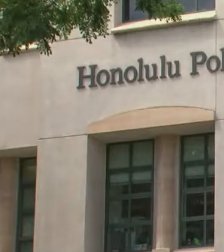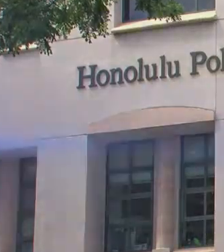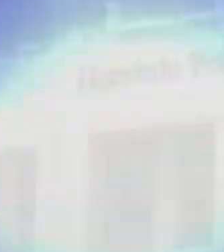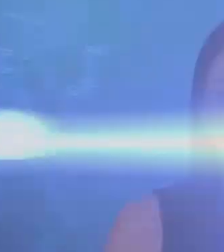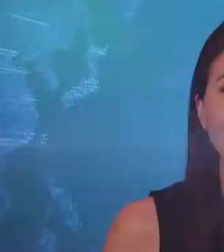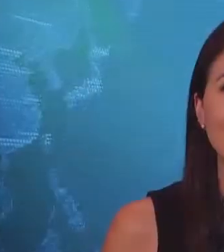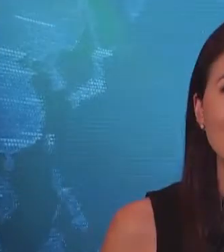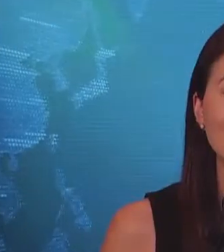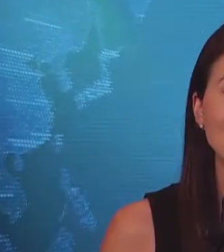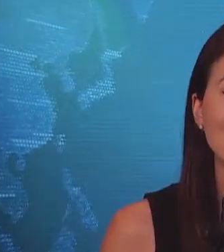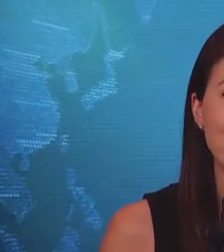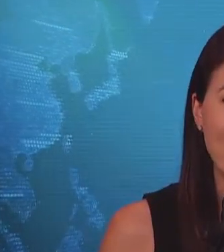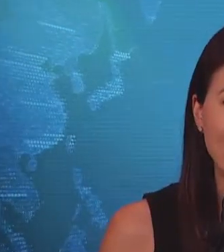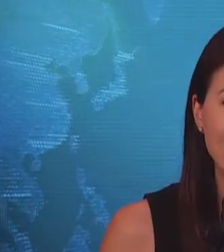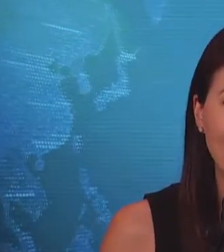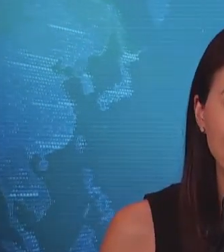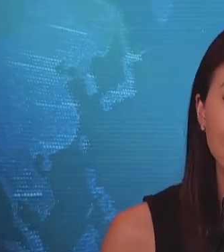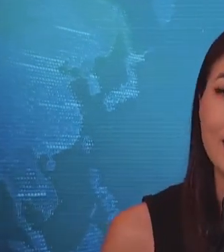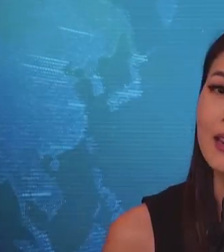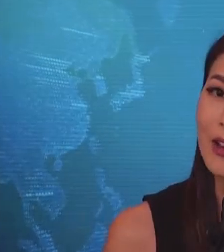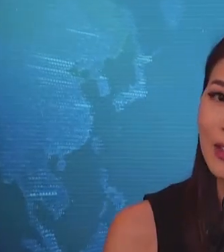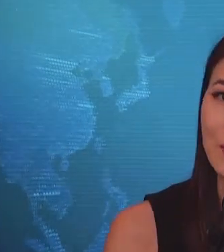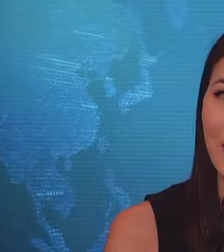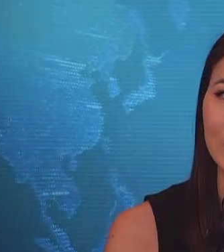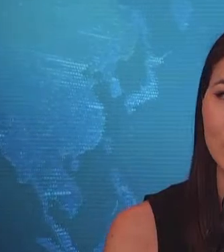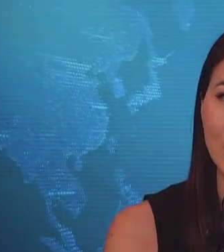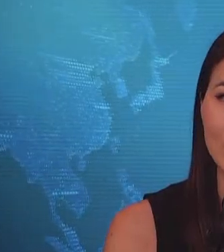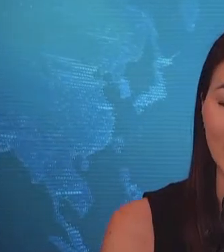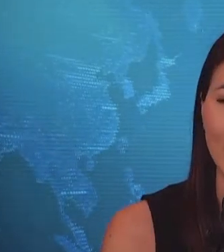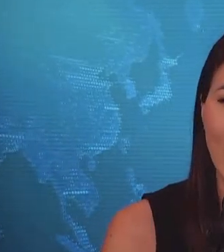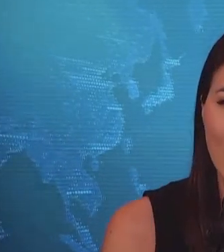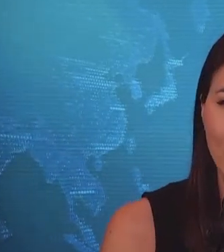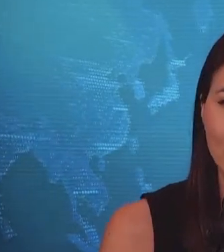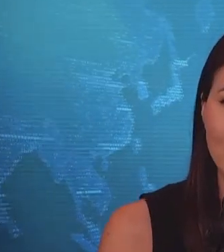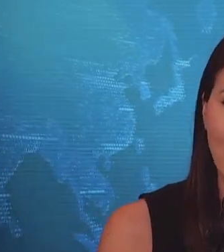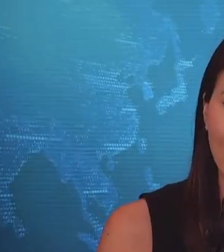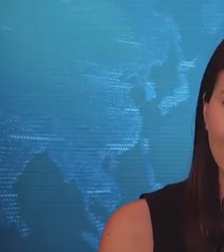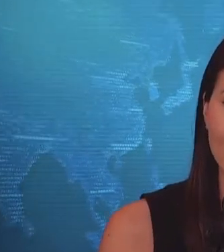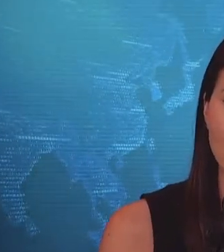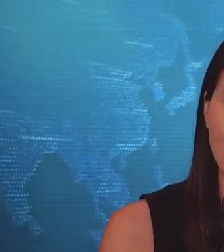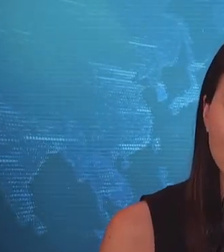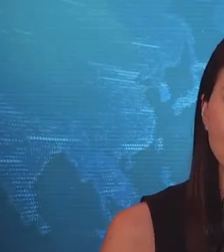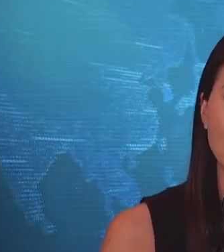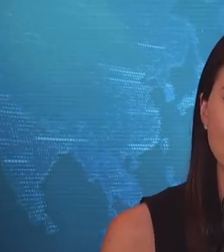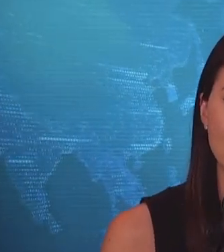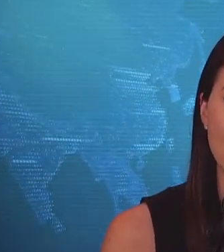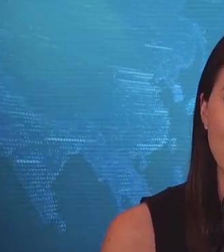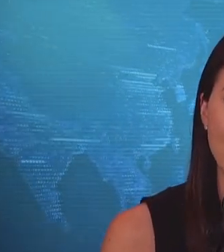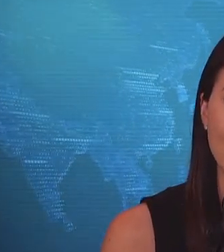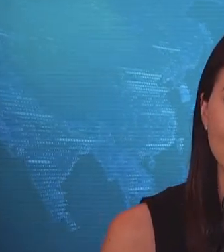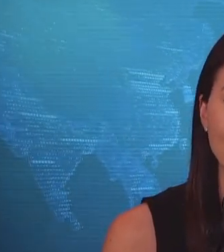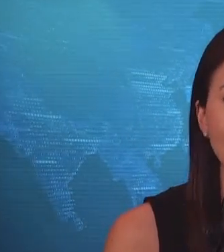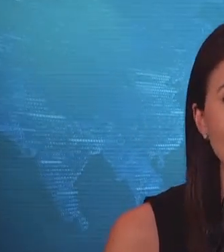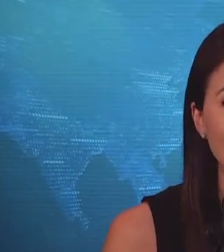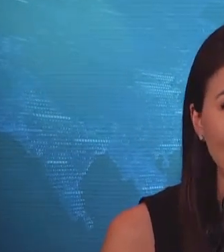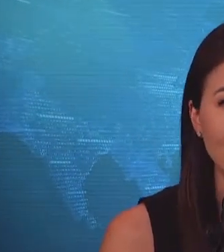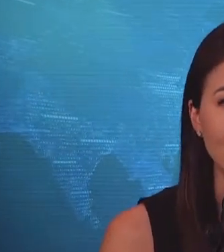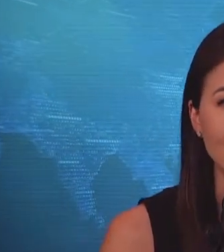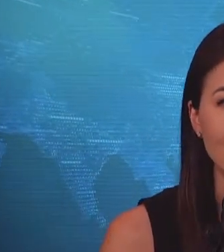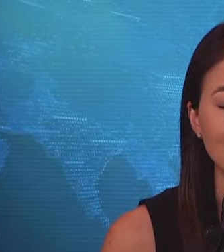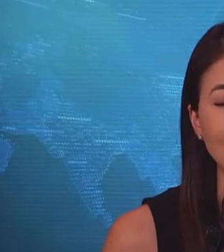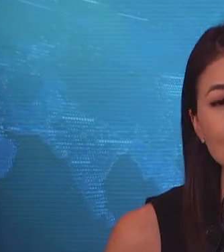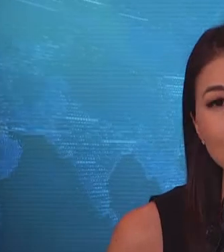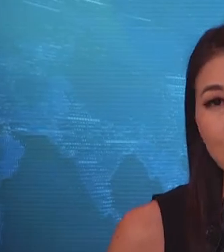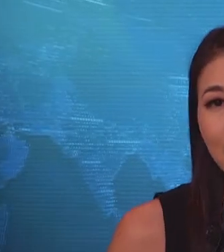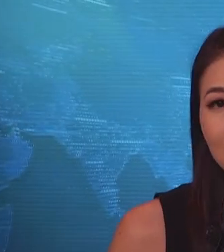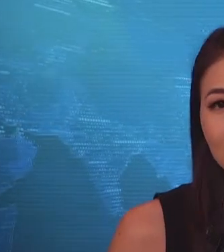step. On the heels of a bank collapse and another bank shutdown, President Biden is trying to reassure Americans and the markets